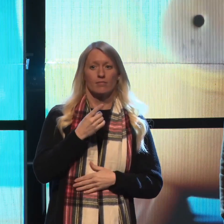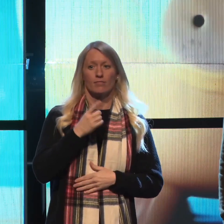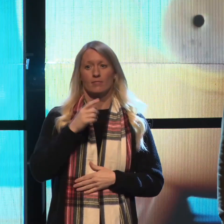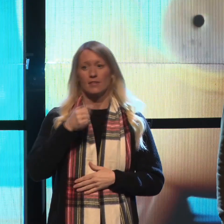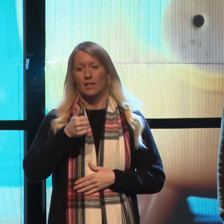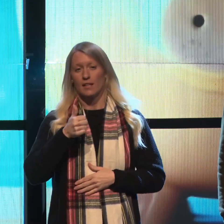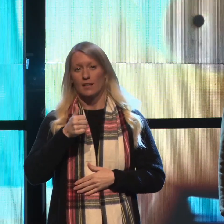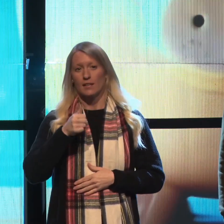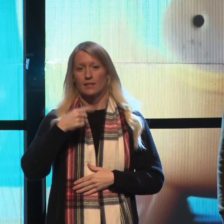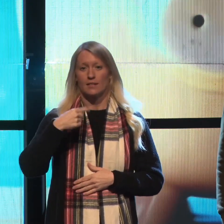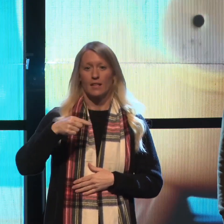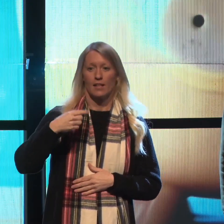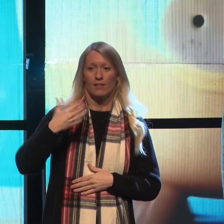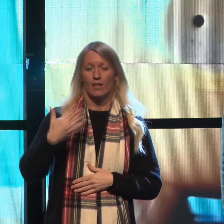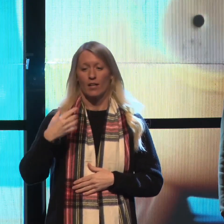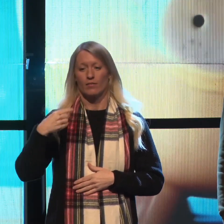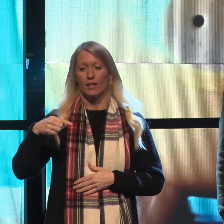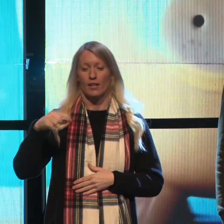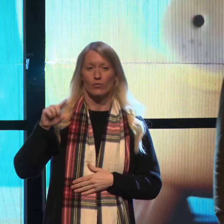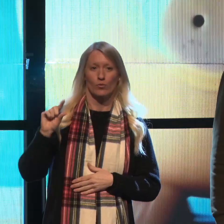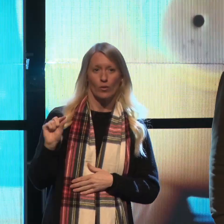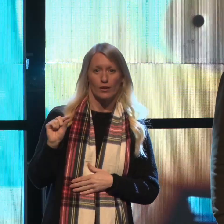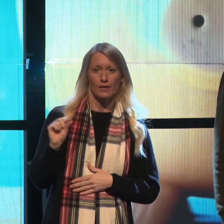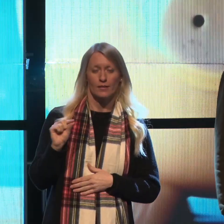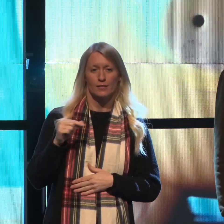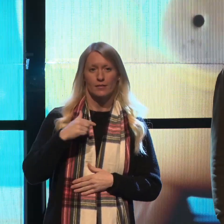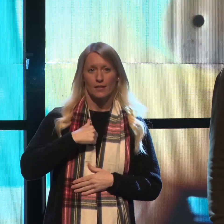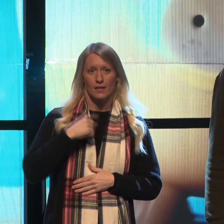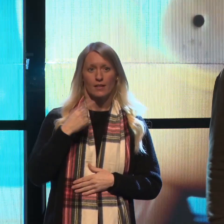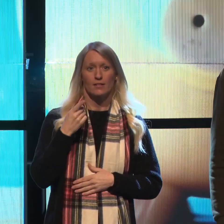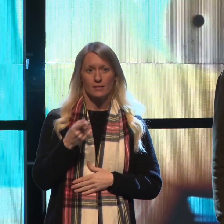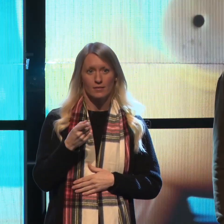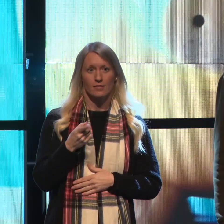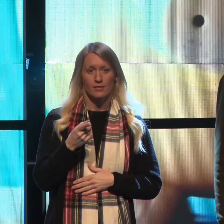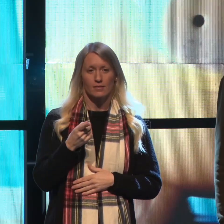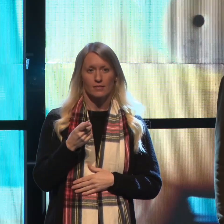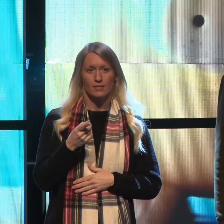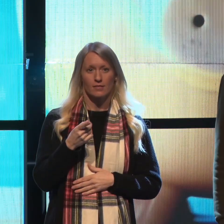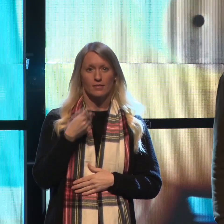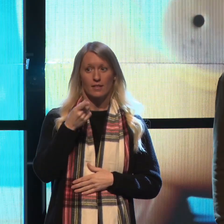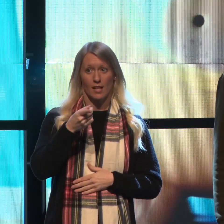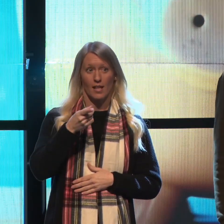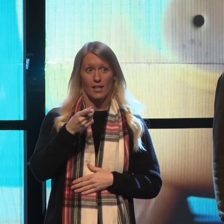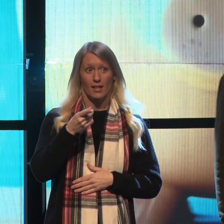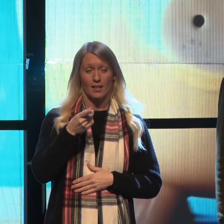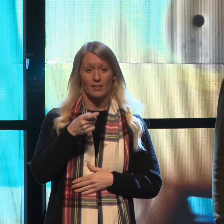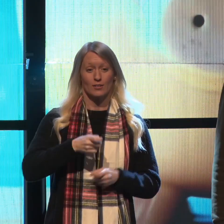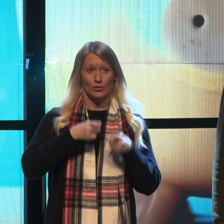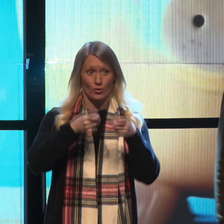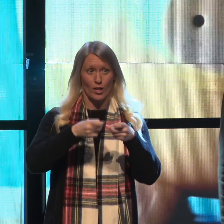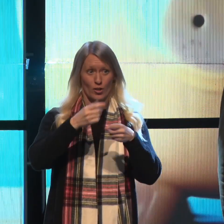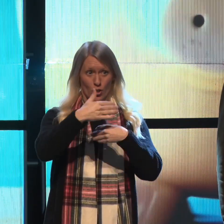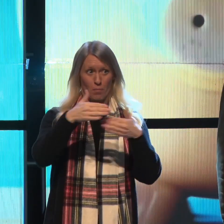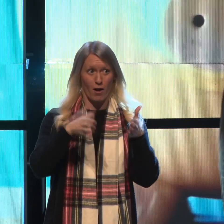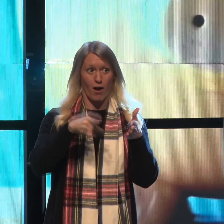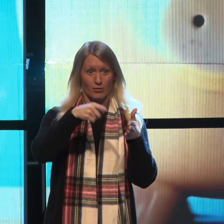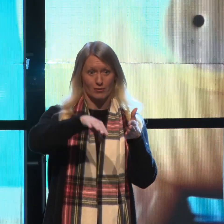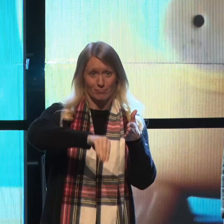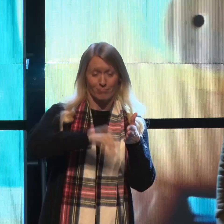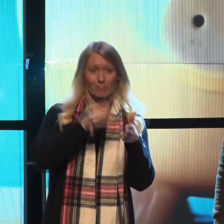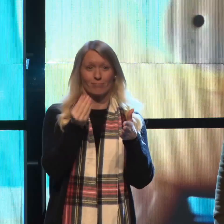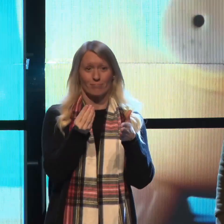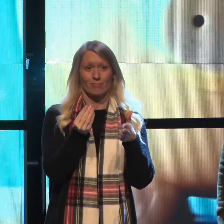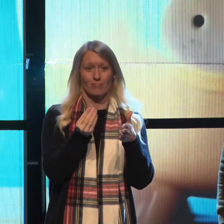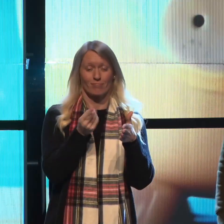and -20 right now. Like I actually took money out of the donation box on the way out today. Thank you very much.